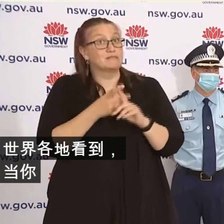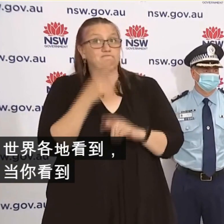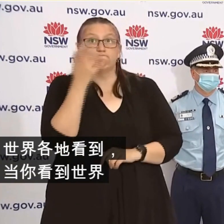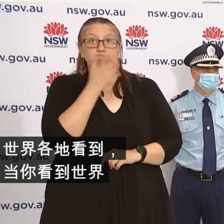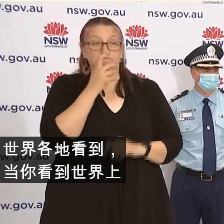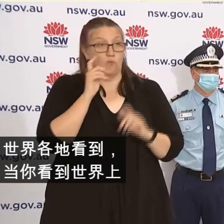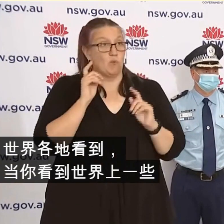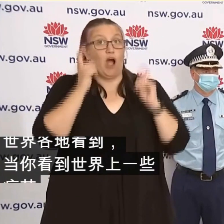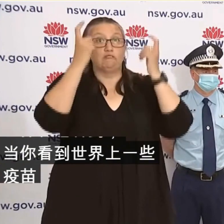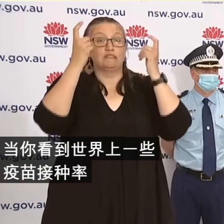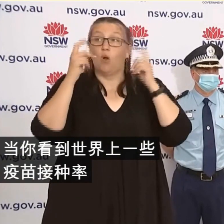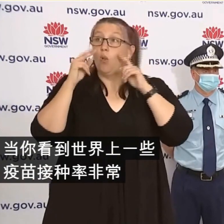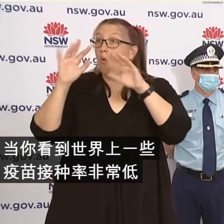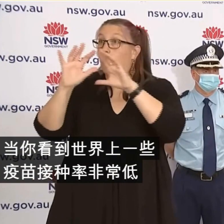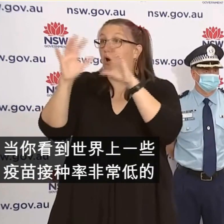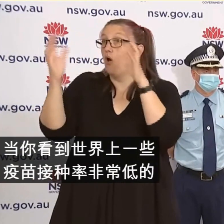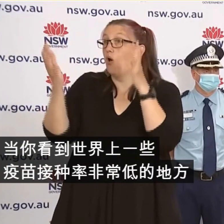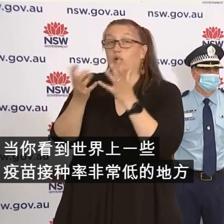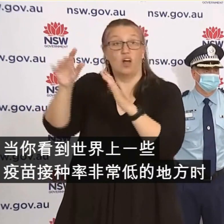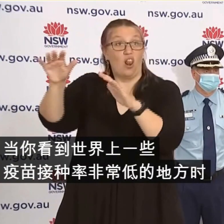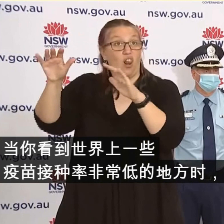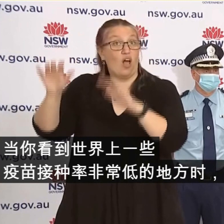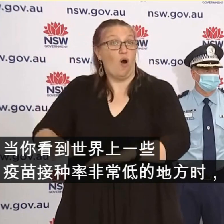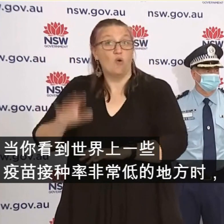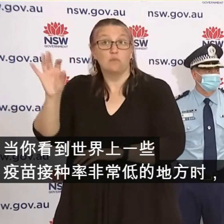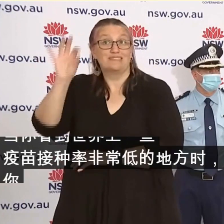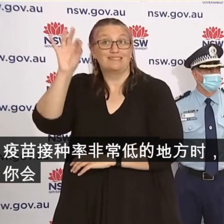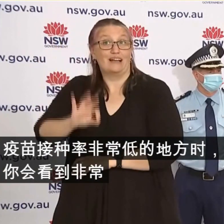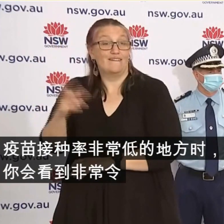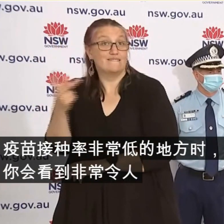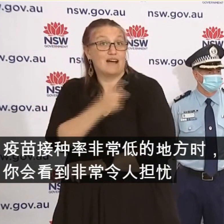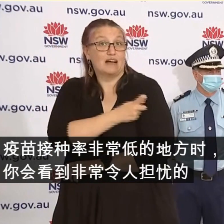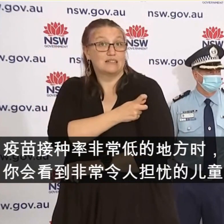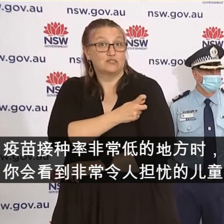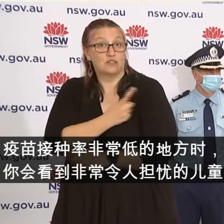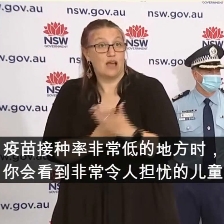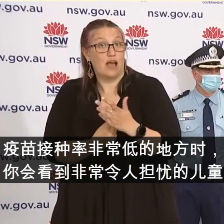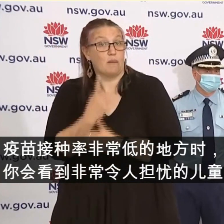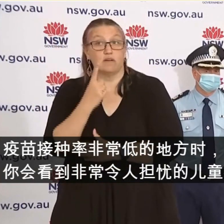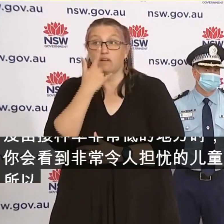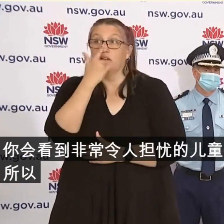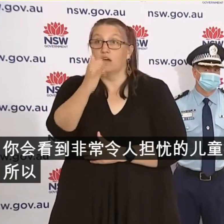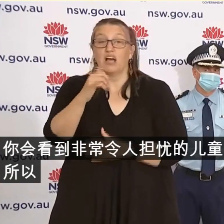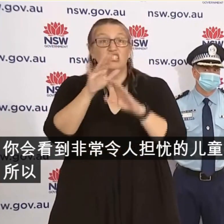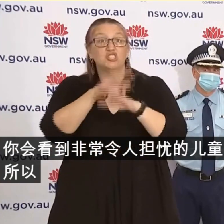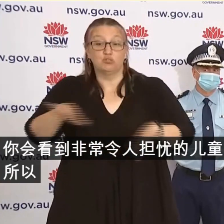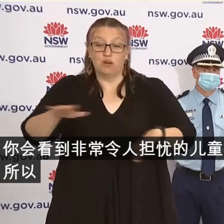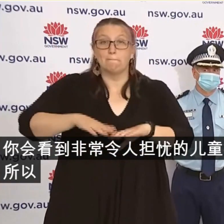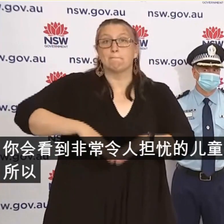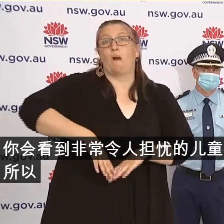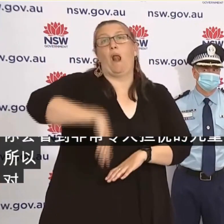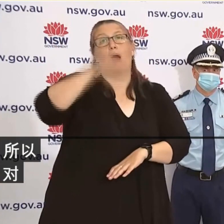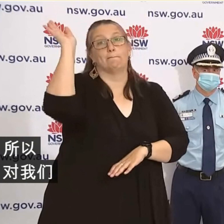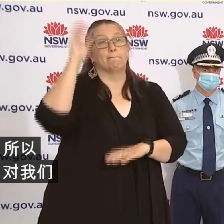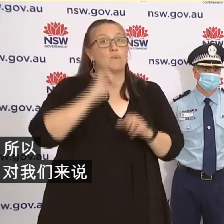concerning when you look at some parts of the world where there's very low vaccination rates, you're seeing high numbers of cases amongst children.